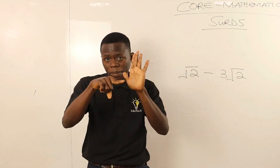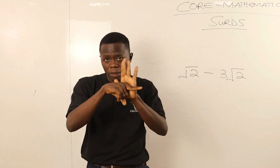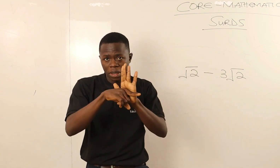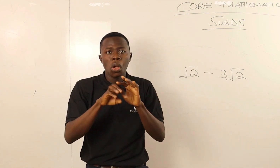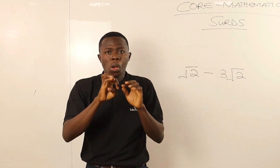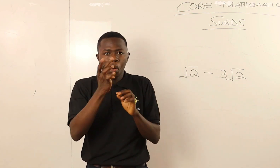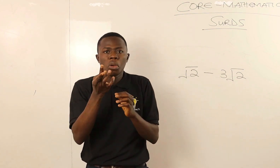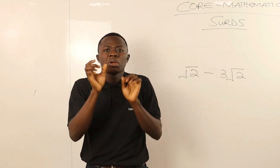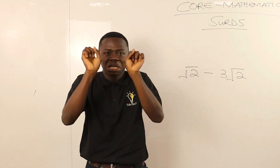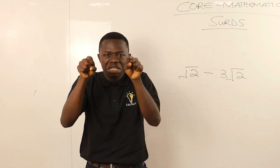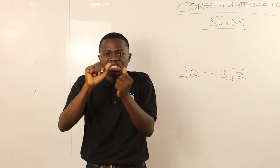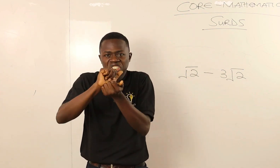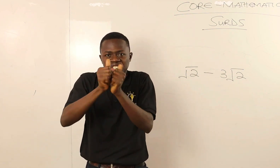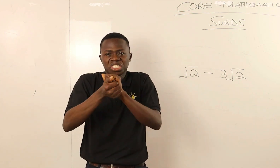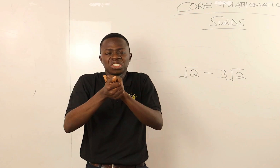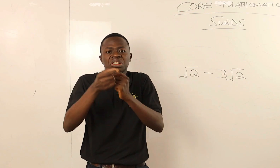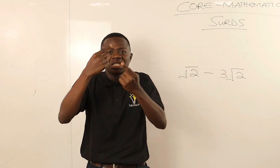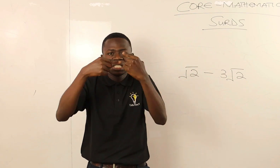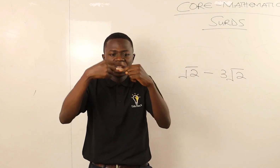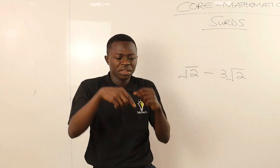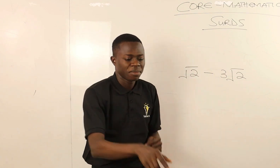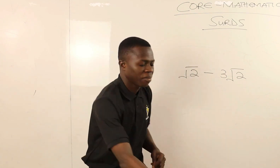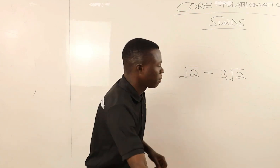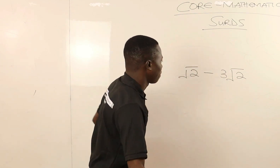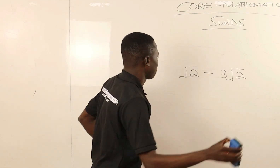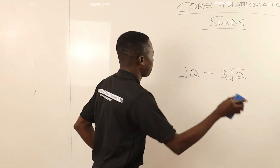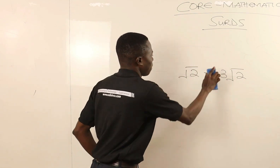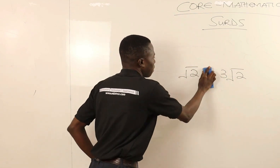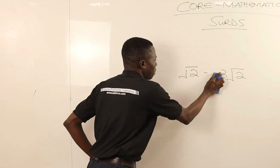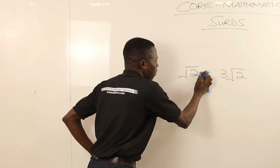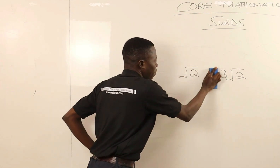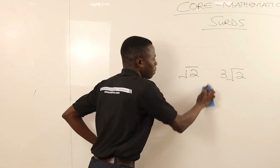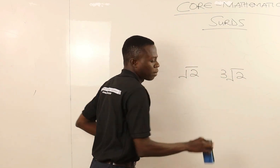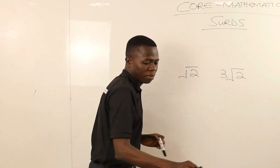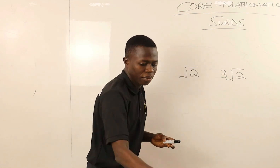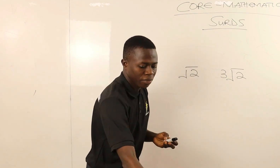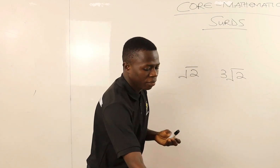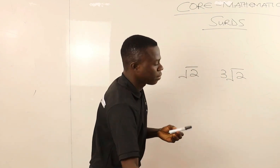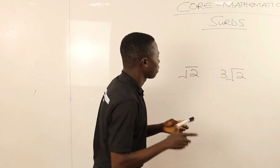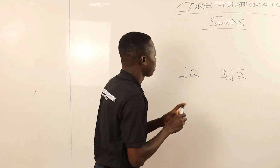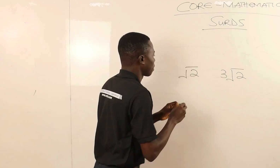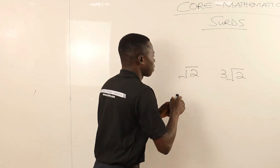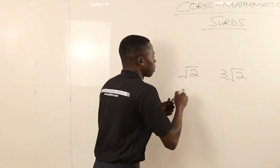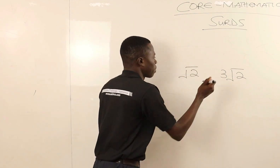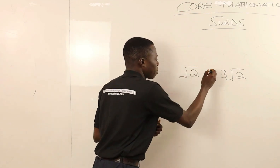represented? That's how you see it on the board. Square root of 2 minus 3 square root of 2. And then in